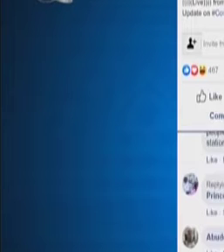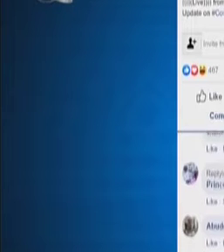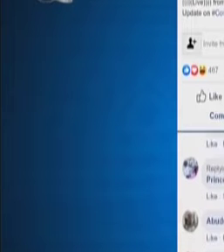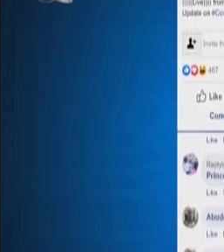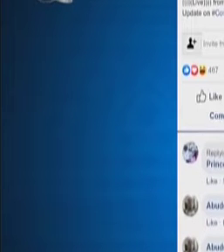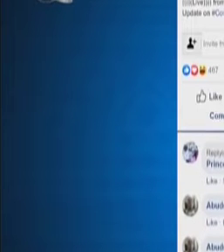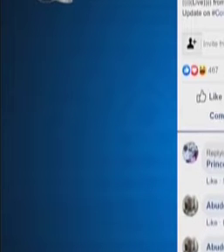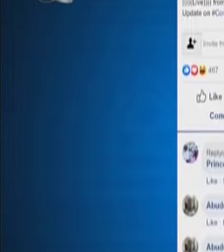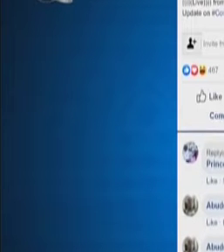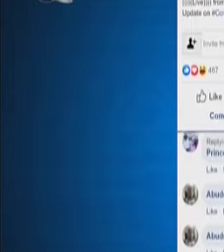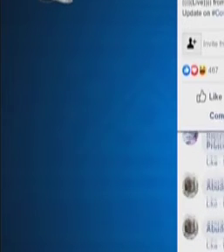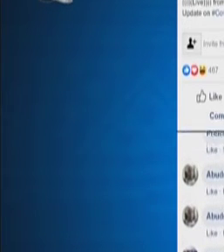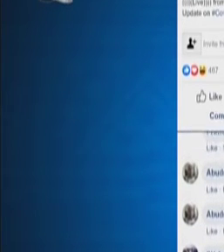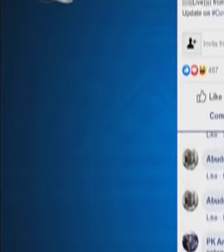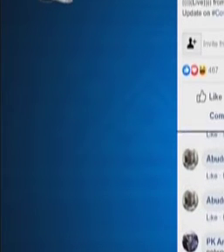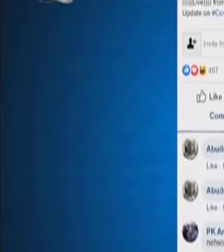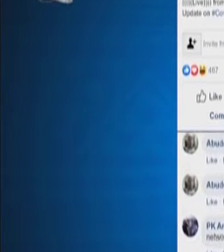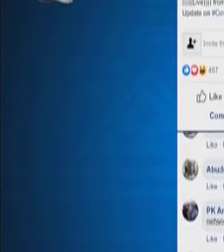other comments.